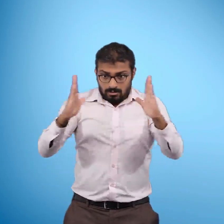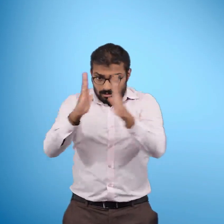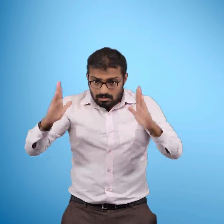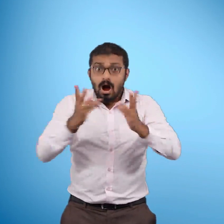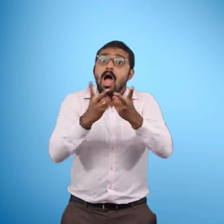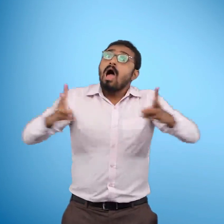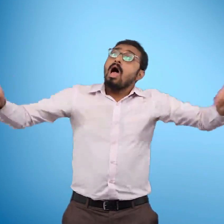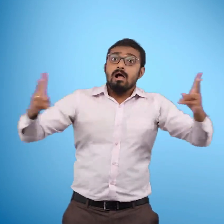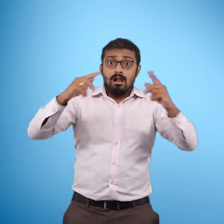length.